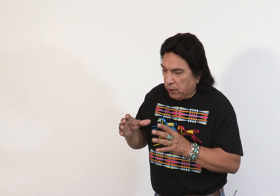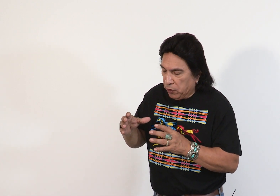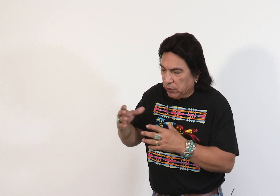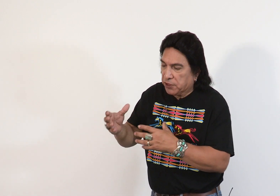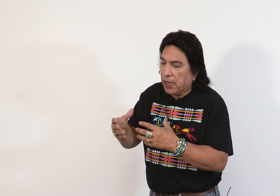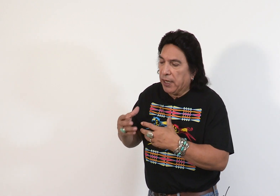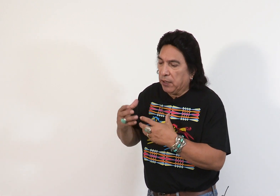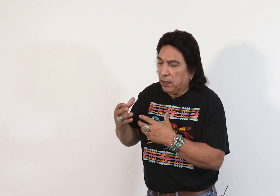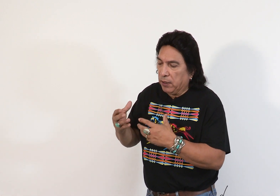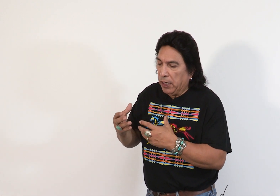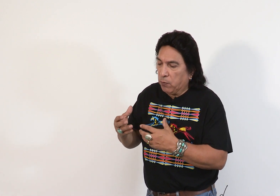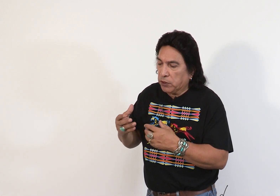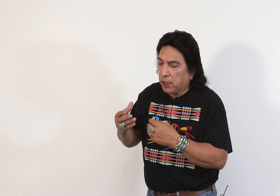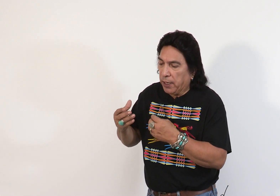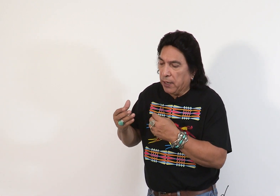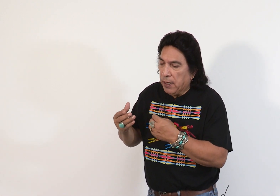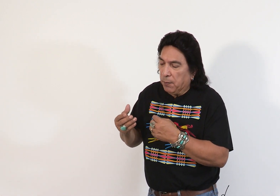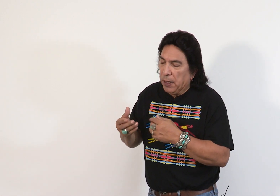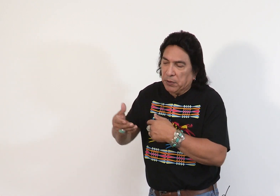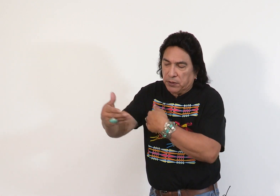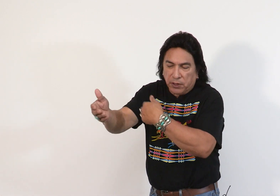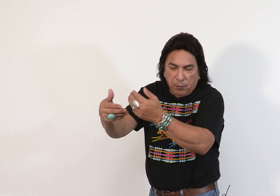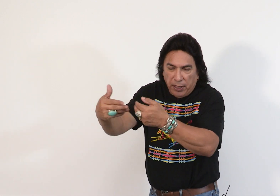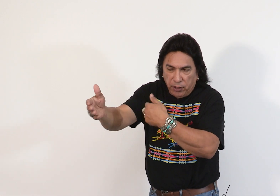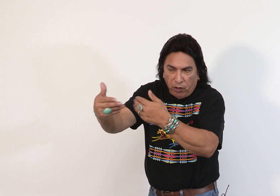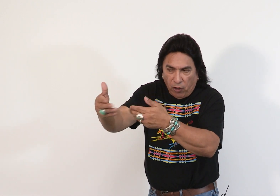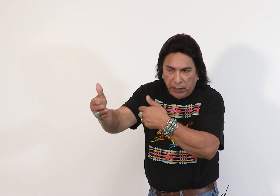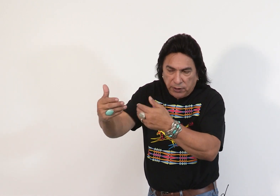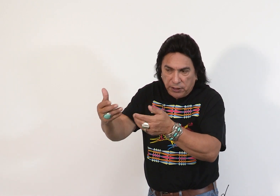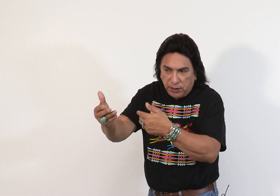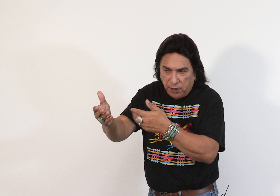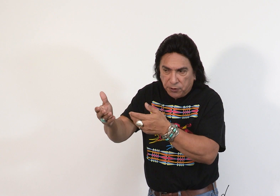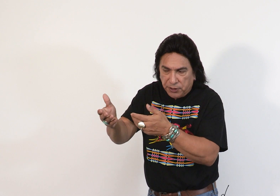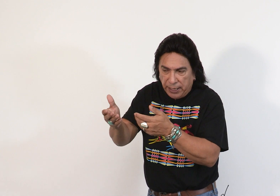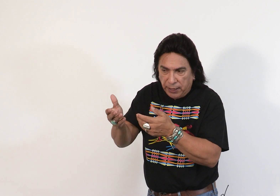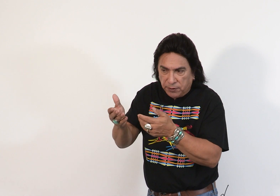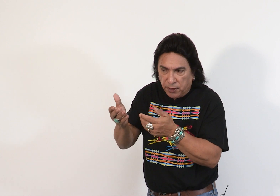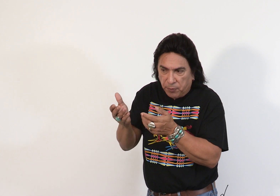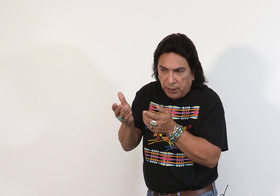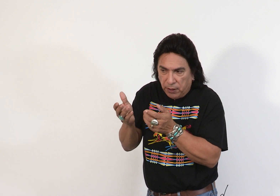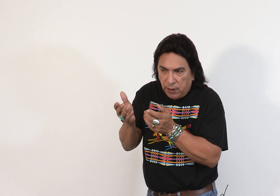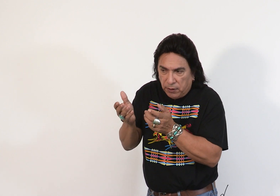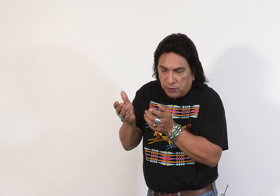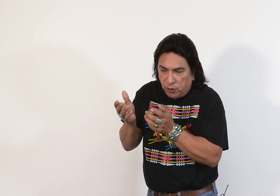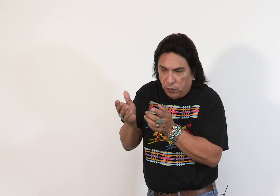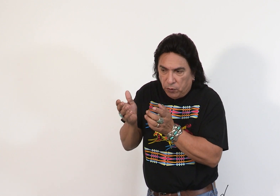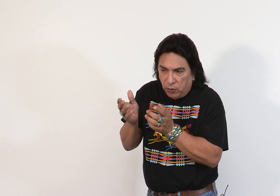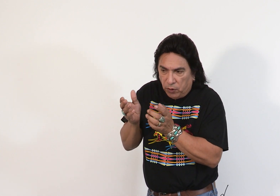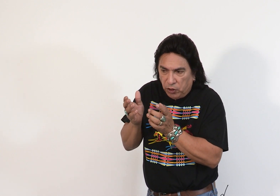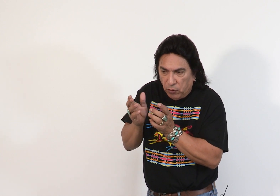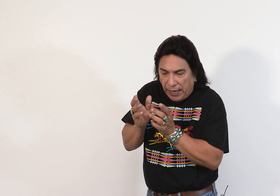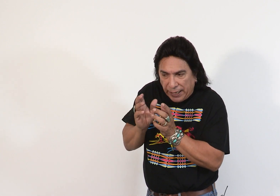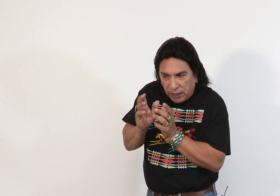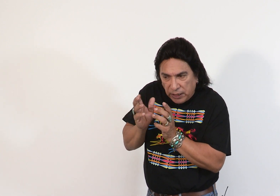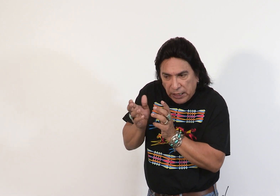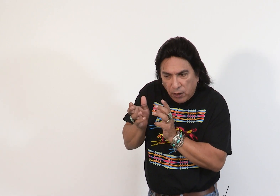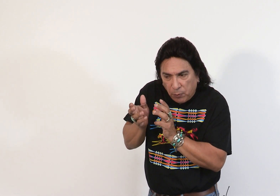do a sign language, like maybe somebody, your audience isn't understanding something, so you'll add a little